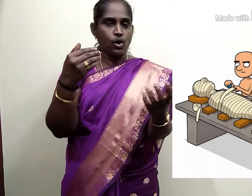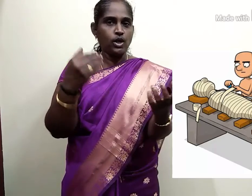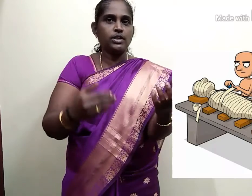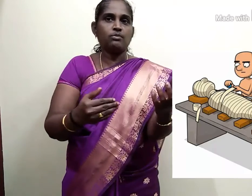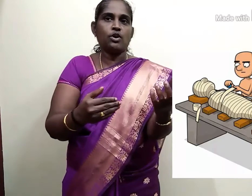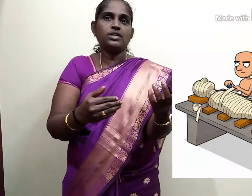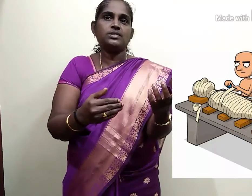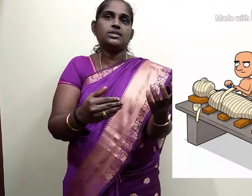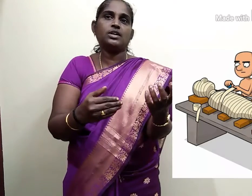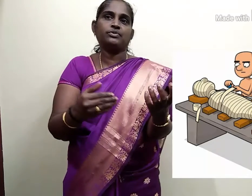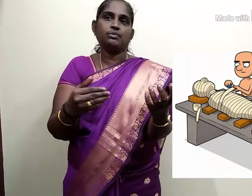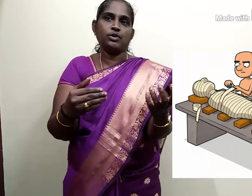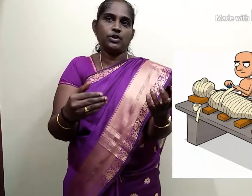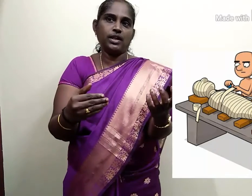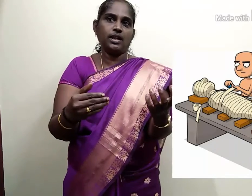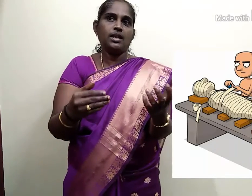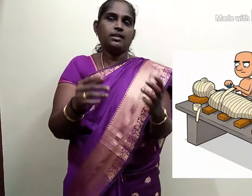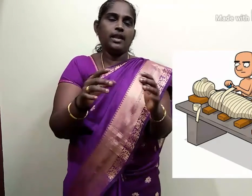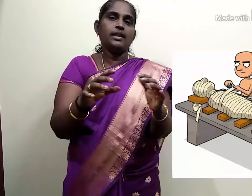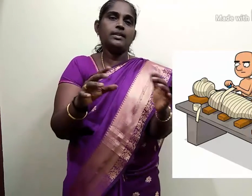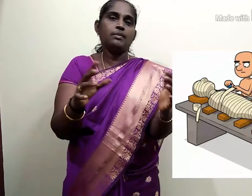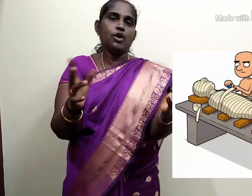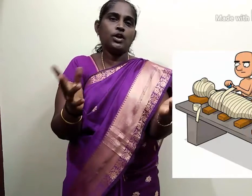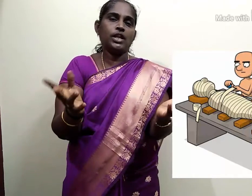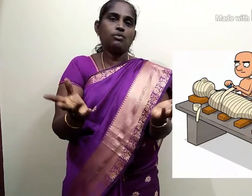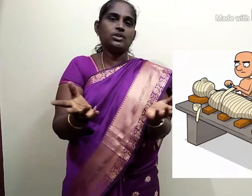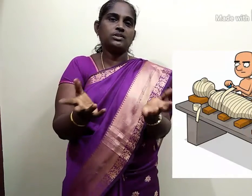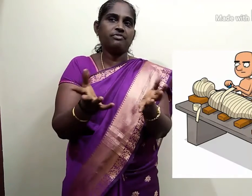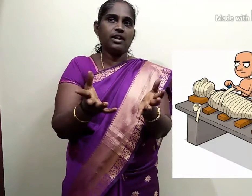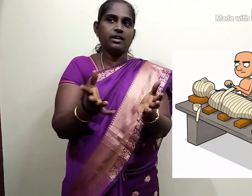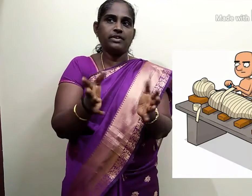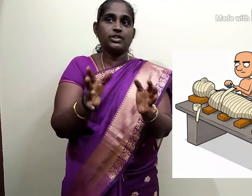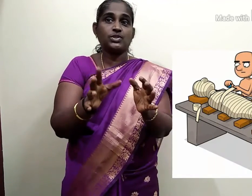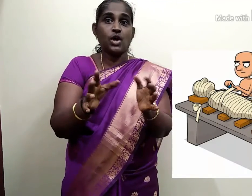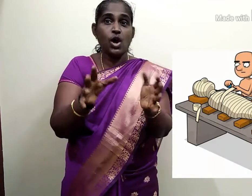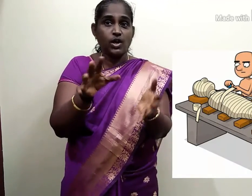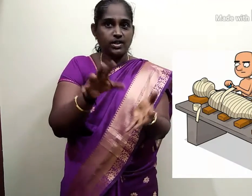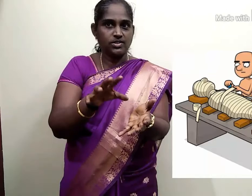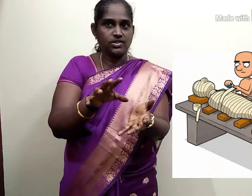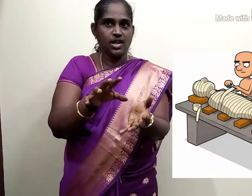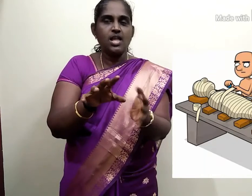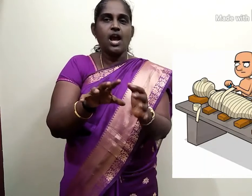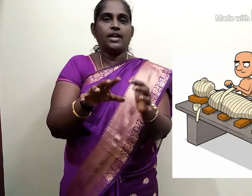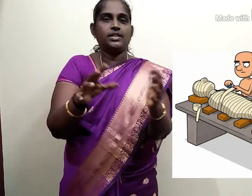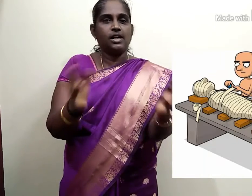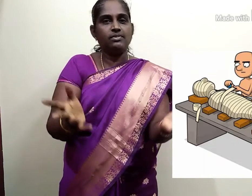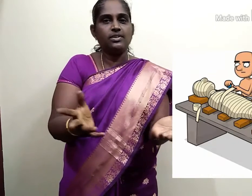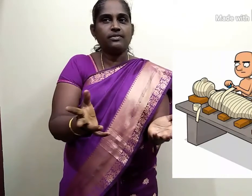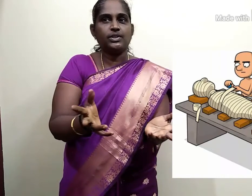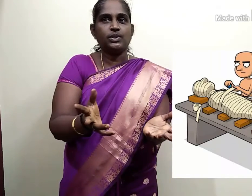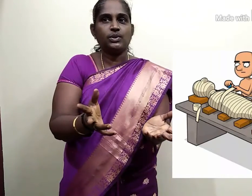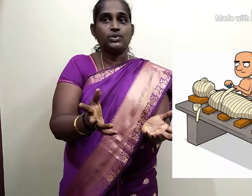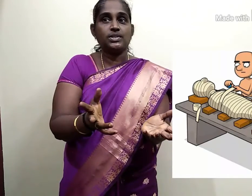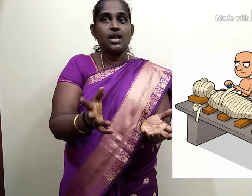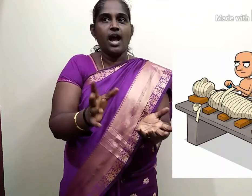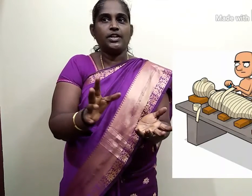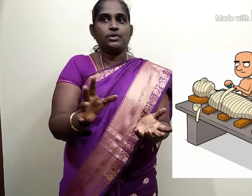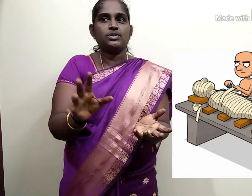all the moisture of the body. Then the body was filled with sawdust and covered with clothes, and it